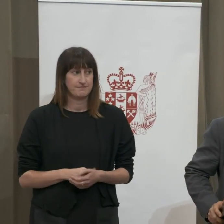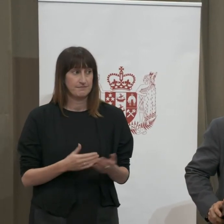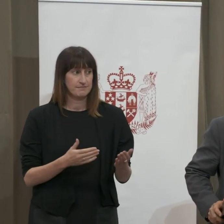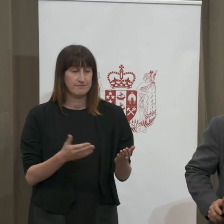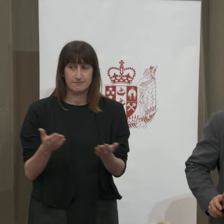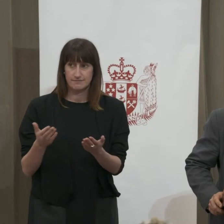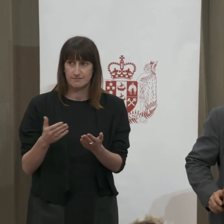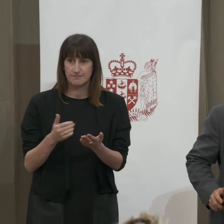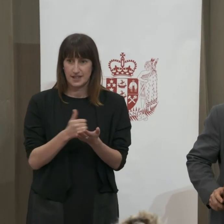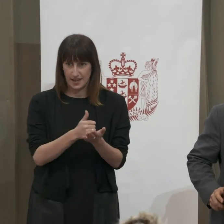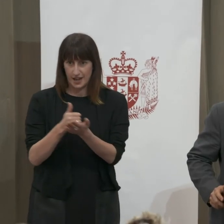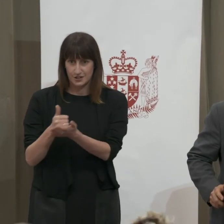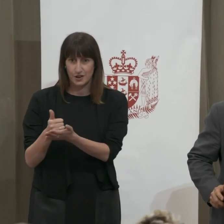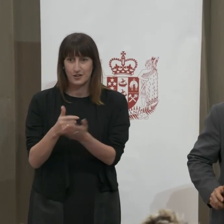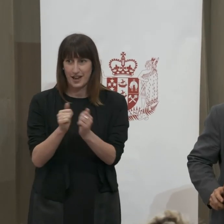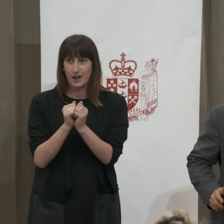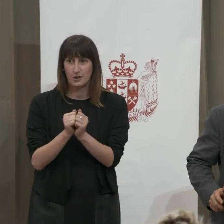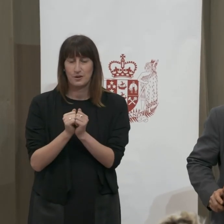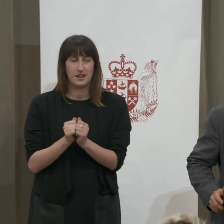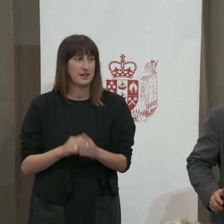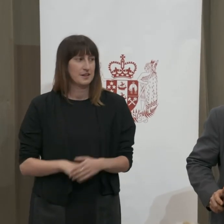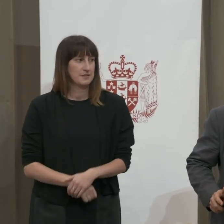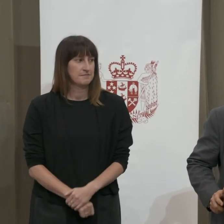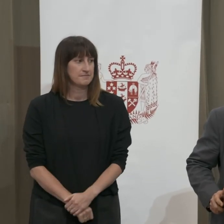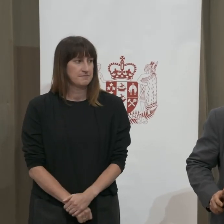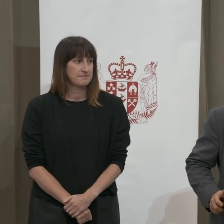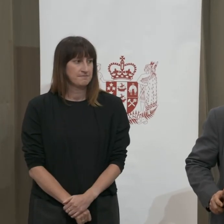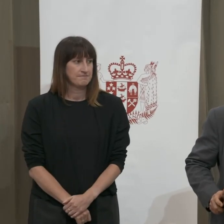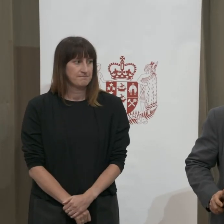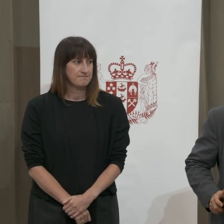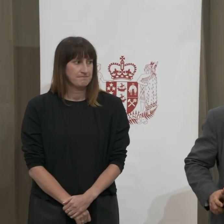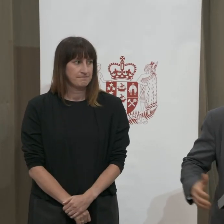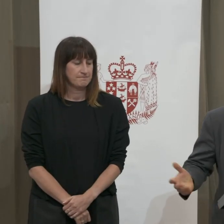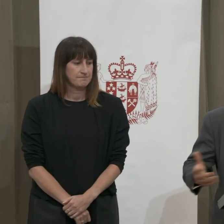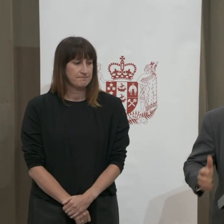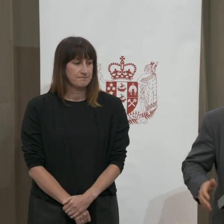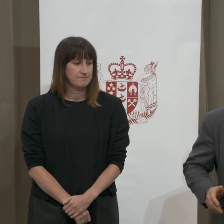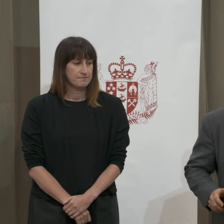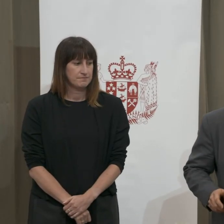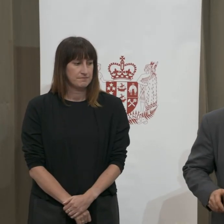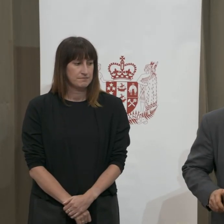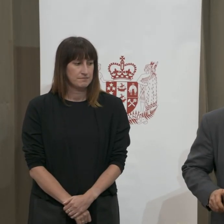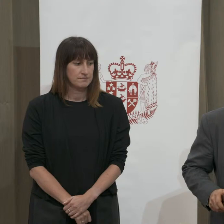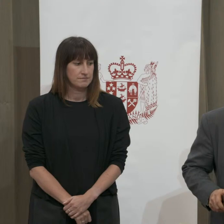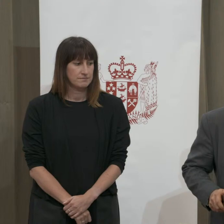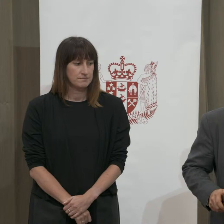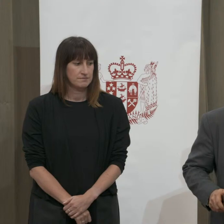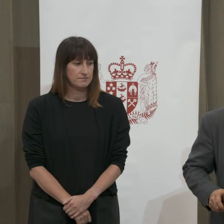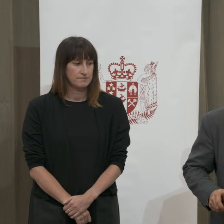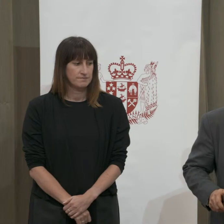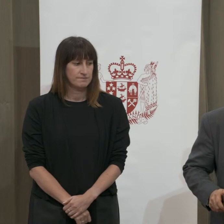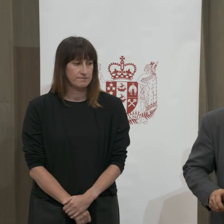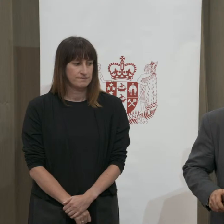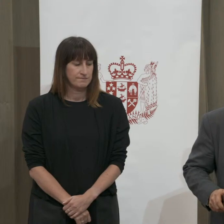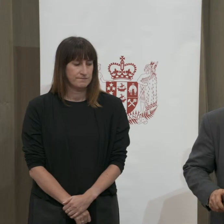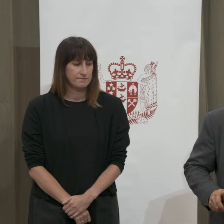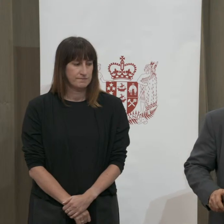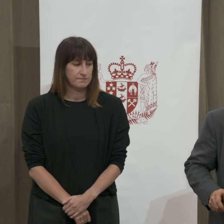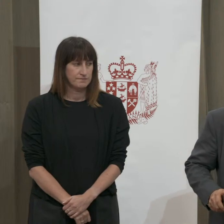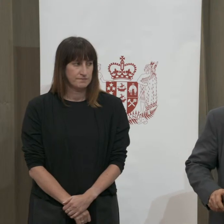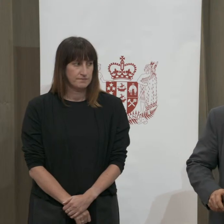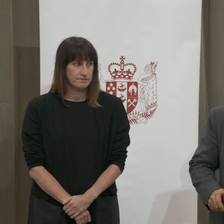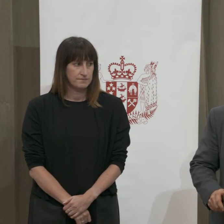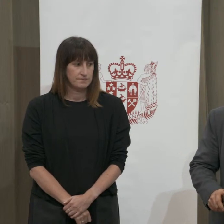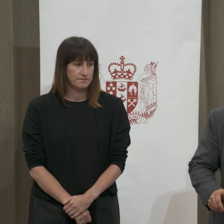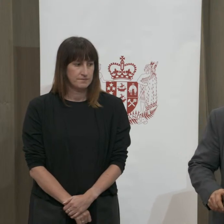Ko whakawhaiti mai nei tēnei ata, runga I te karanga o tēnei kaupapa nui, e hono nei tātou nei tēnei rangi. Nō